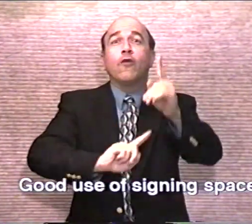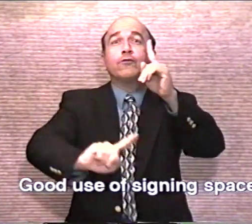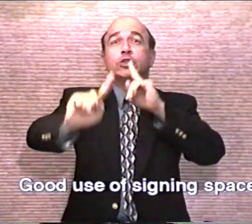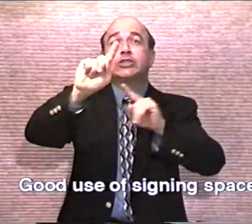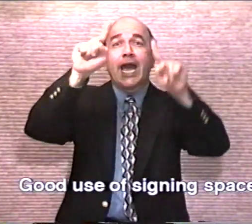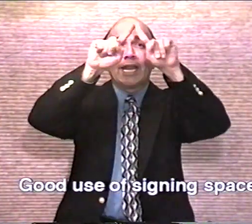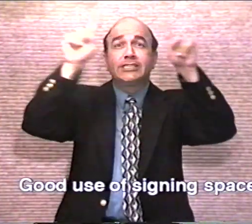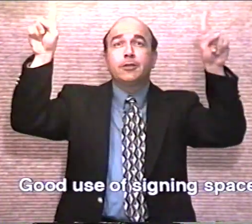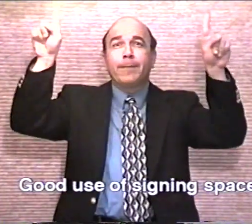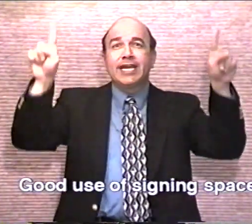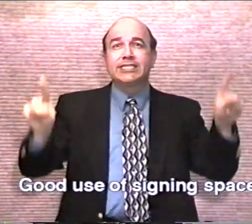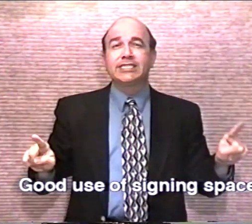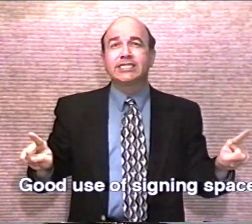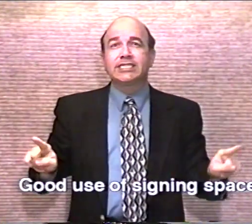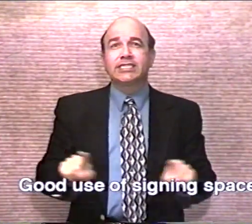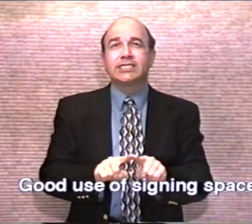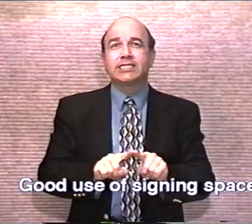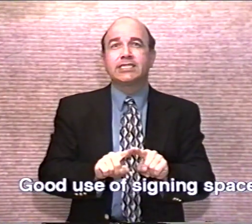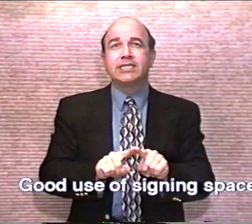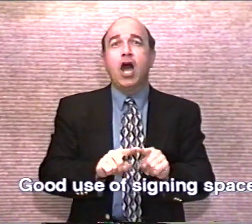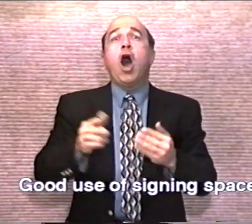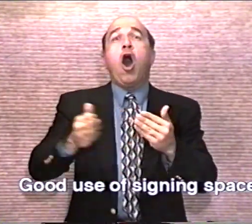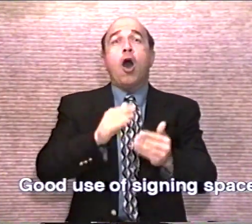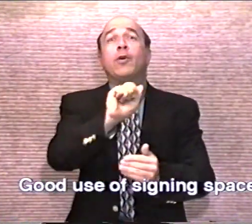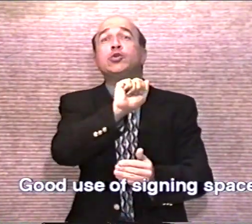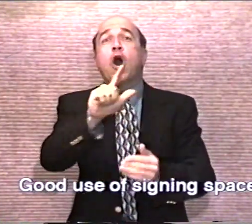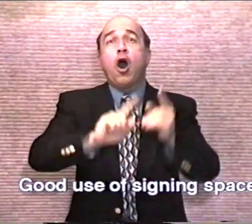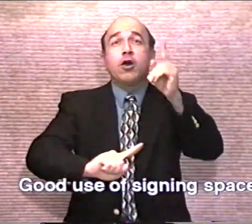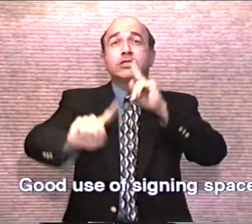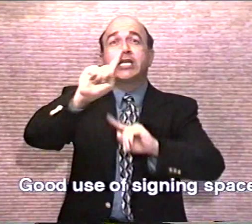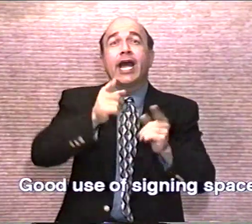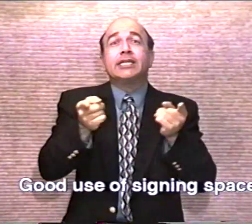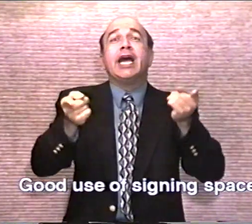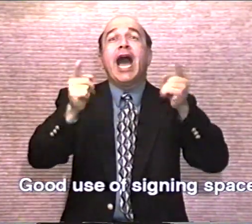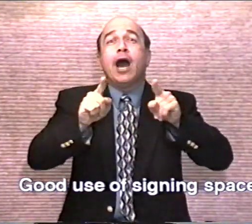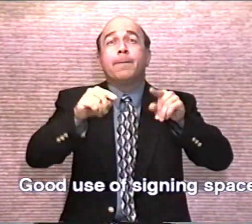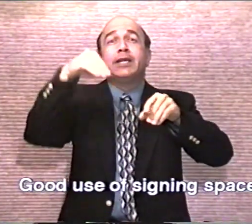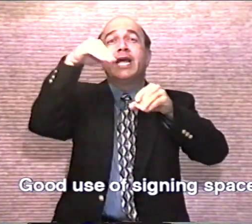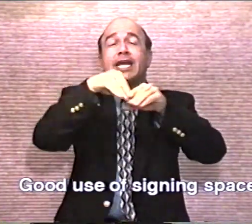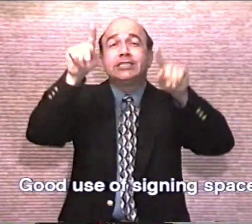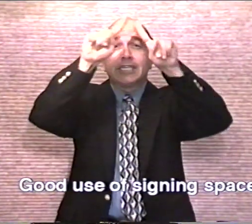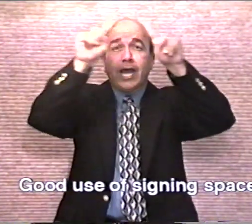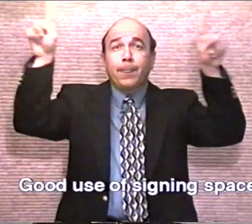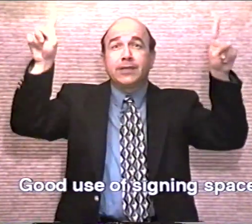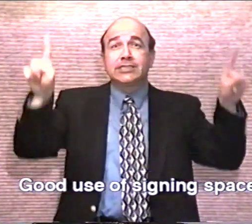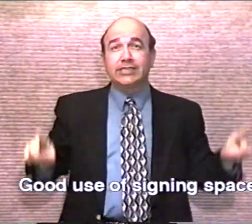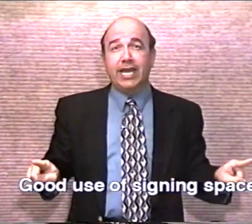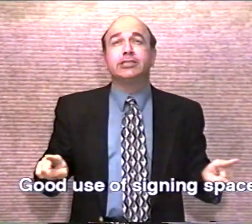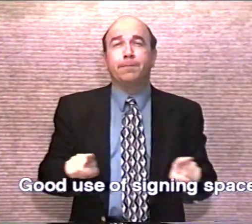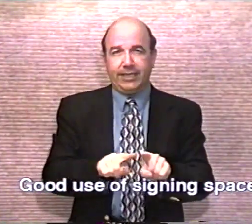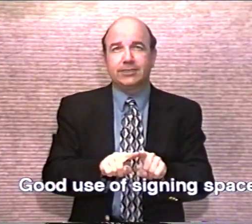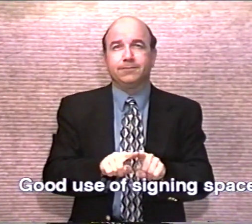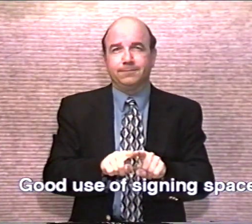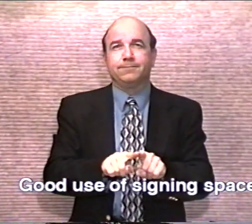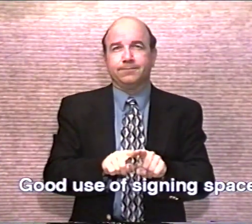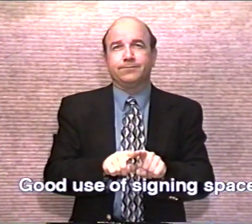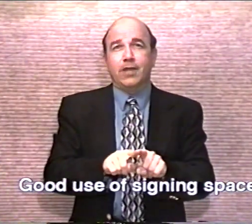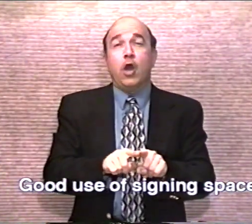your signage space. Almost all signs happen inside the signage space.